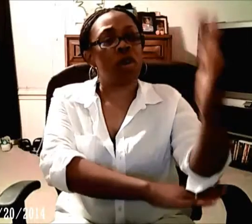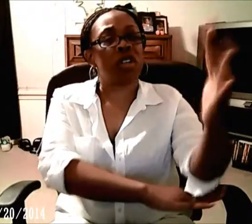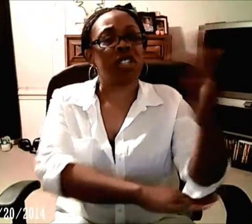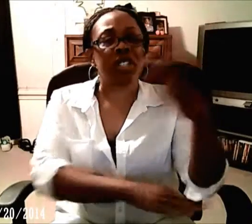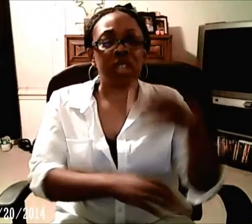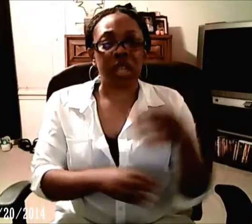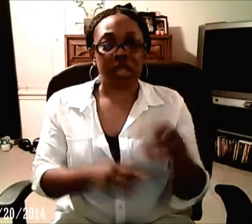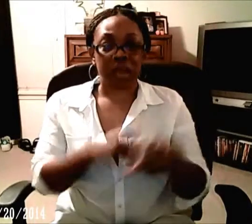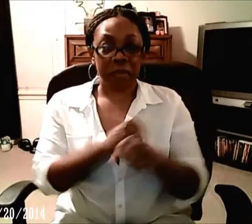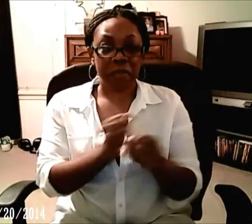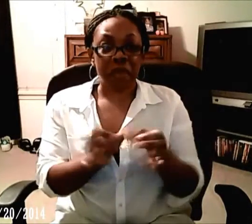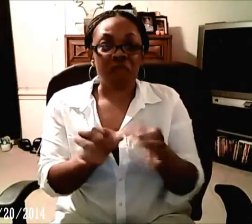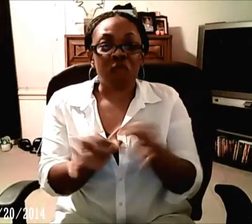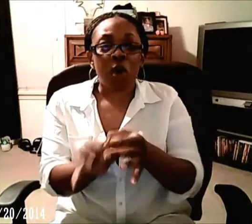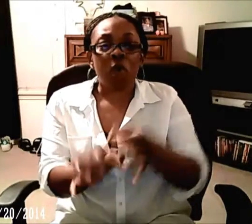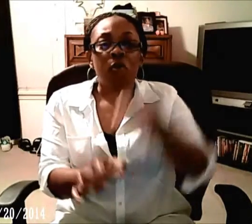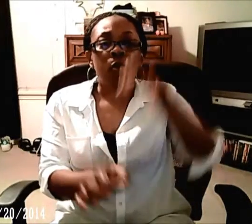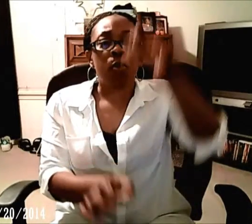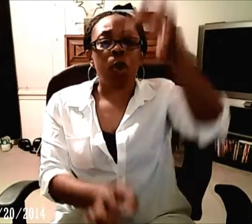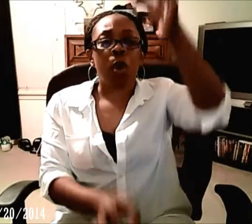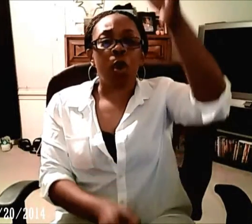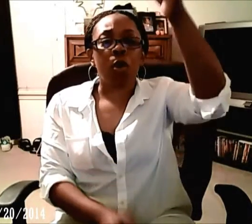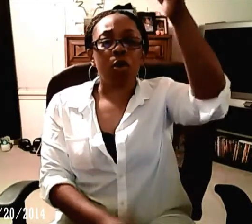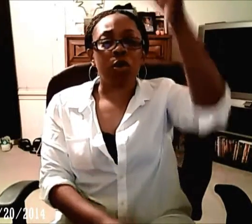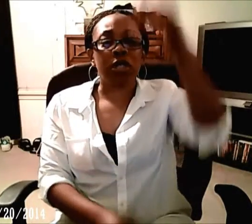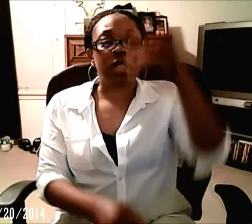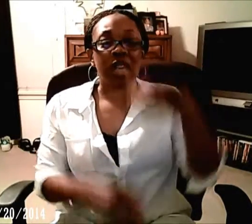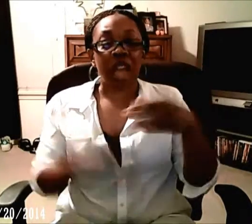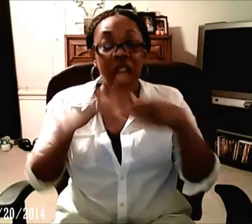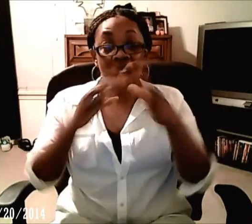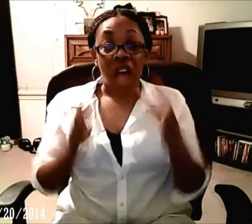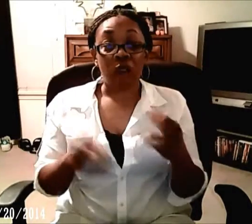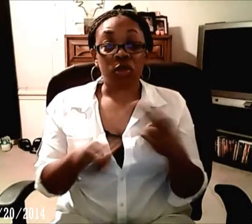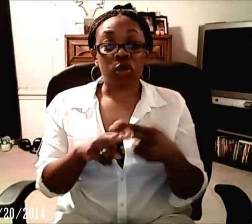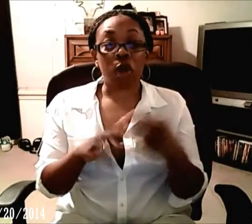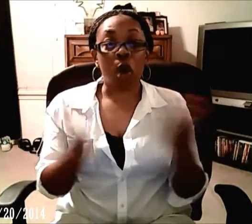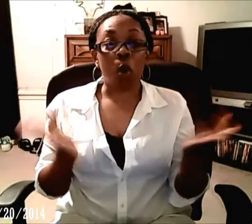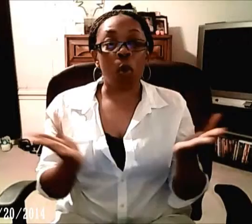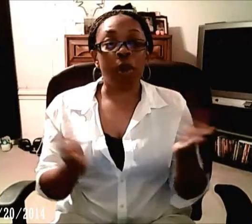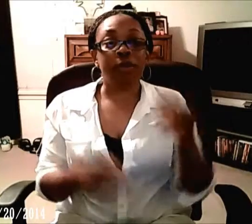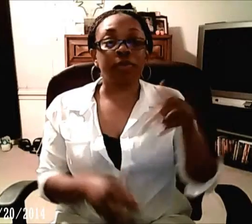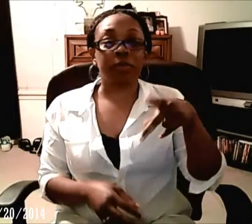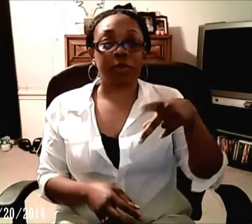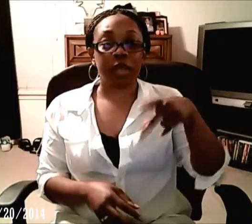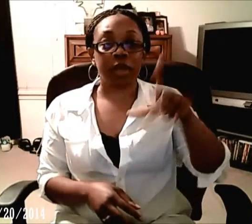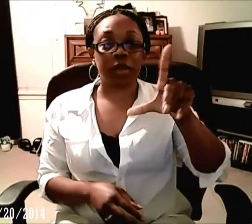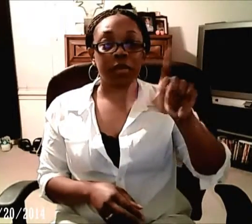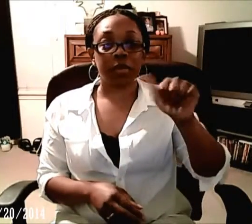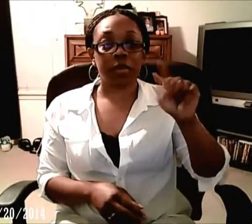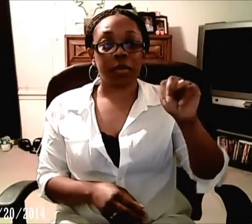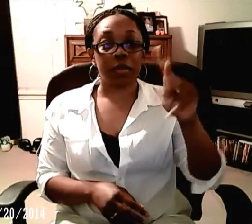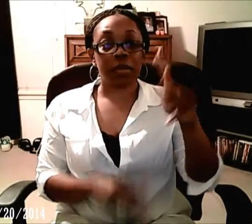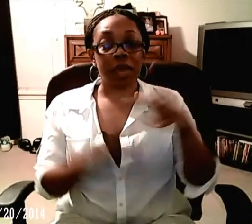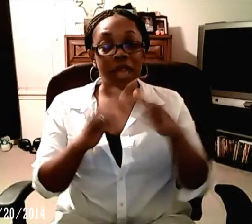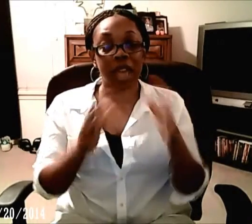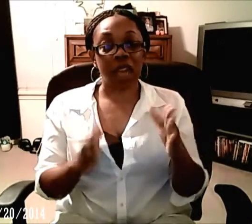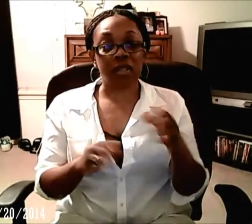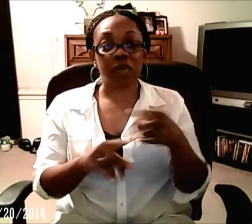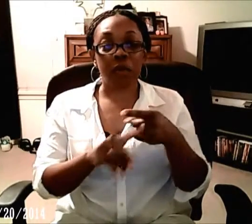but they have their shelters are called plank houses, which are made out of lumber from trees from the forest. They